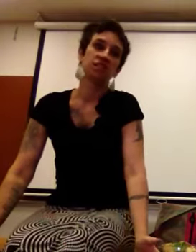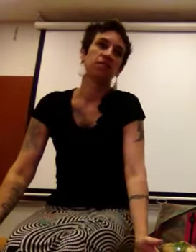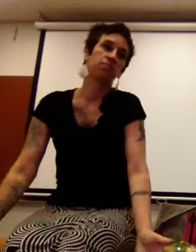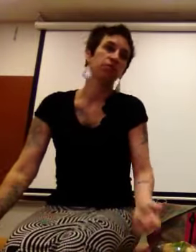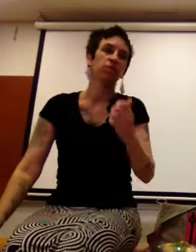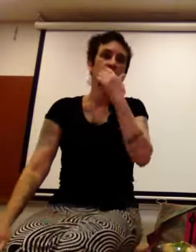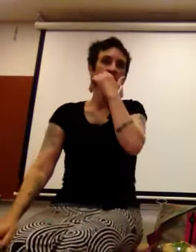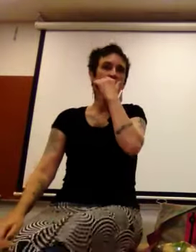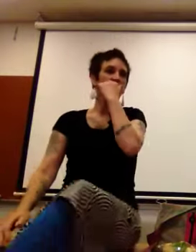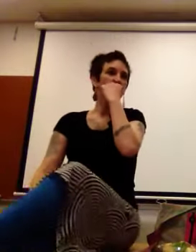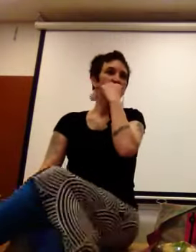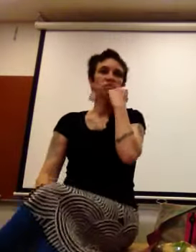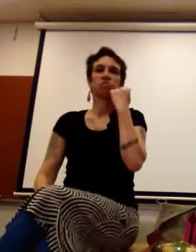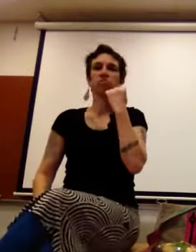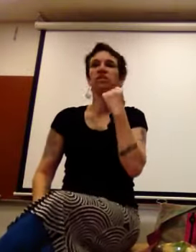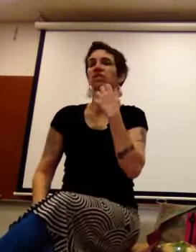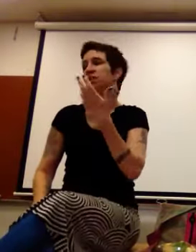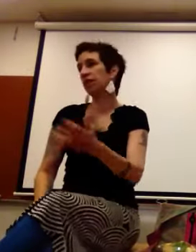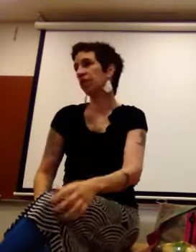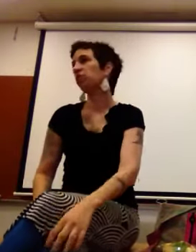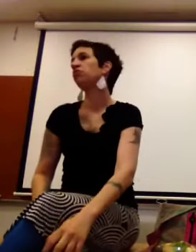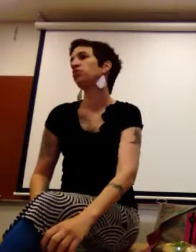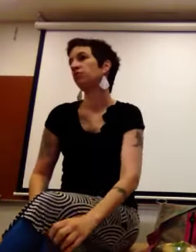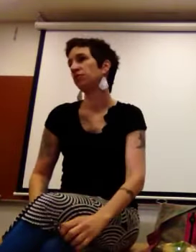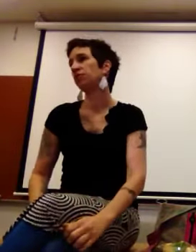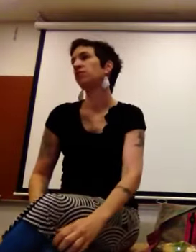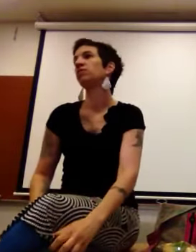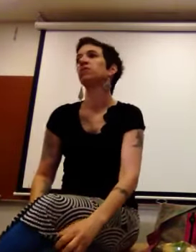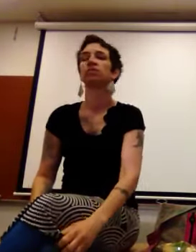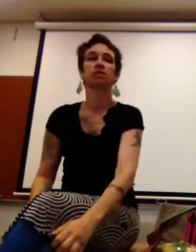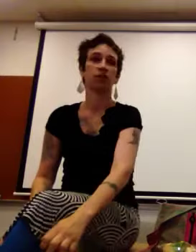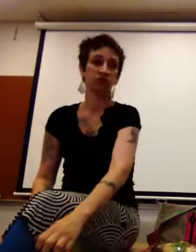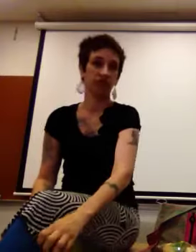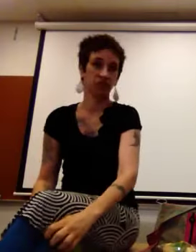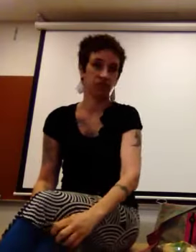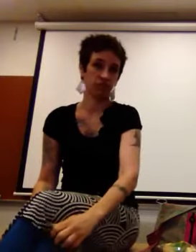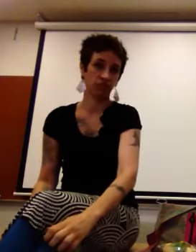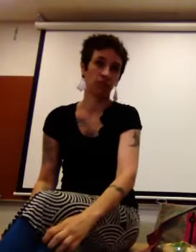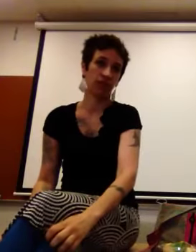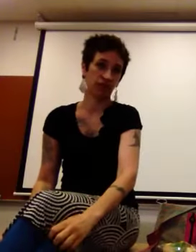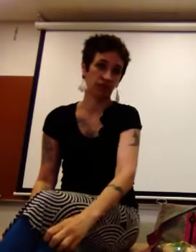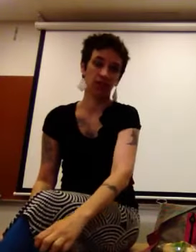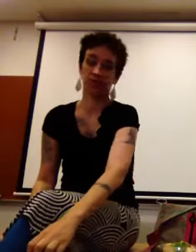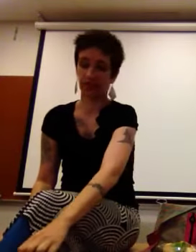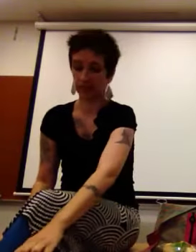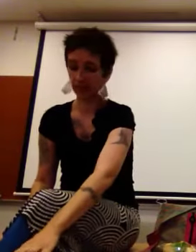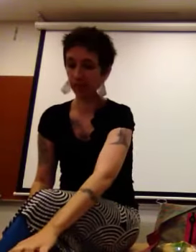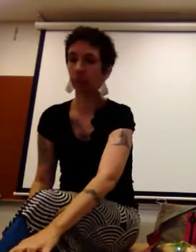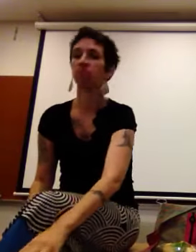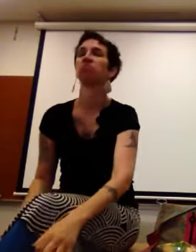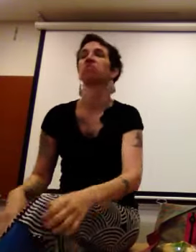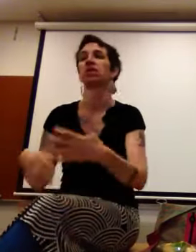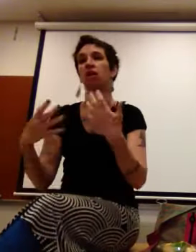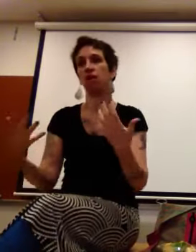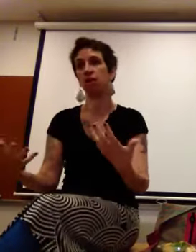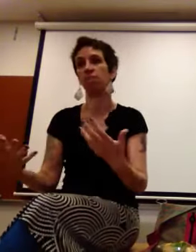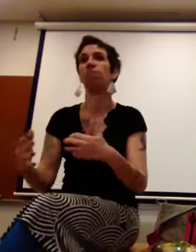it's, it doesn't allow you to use clarification strategies, obviously.